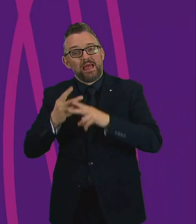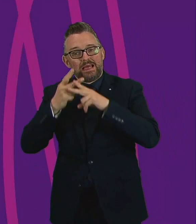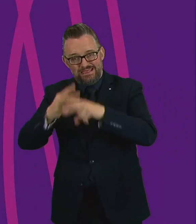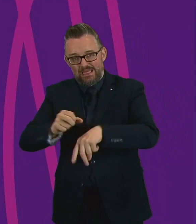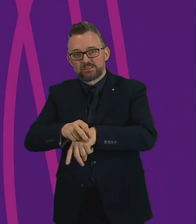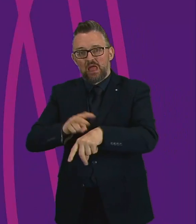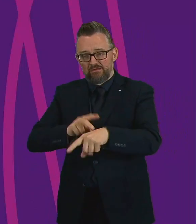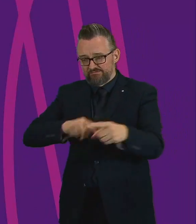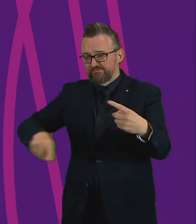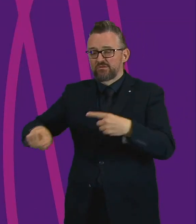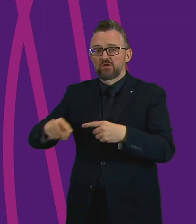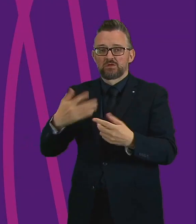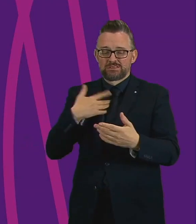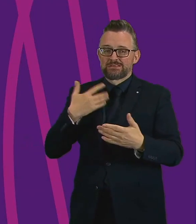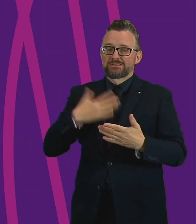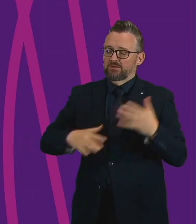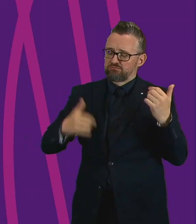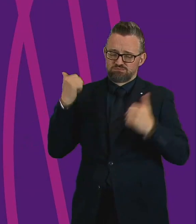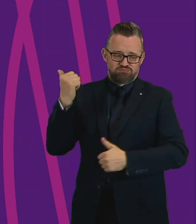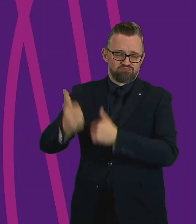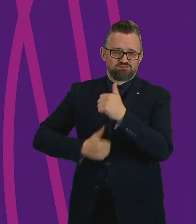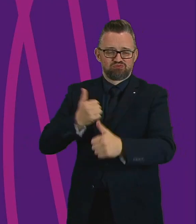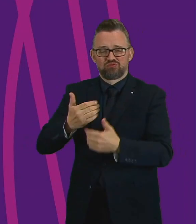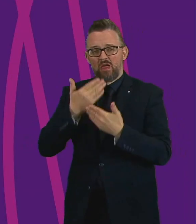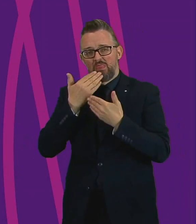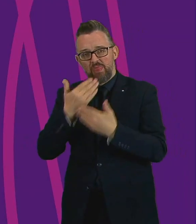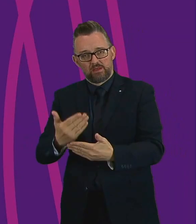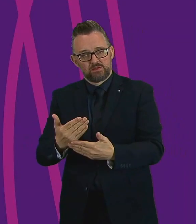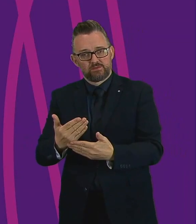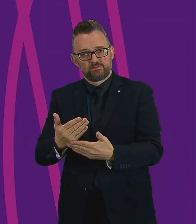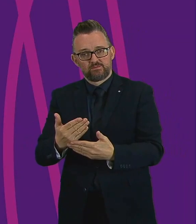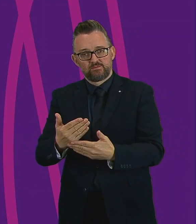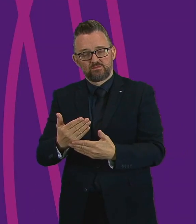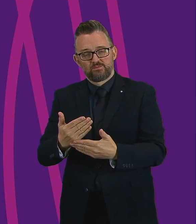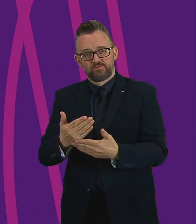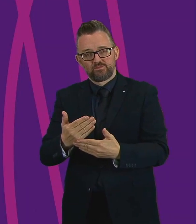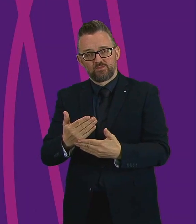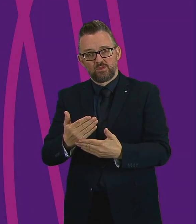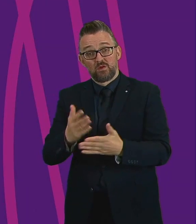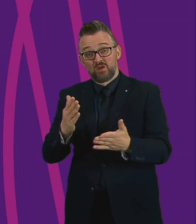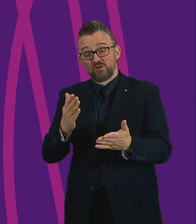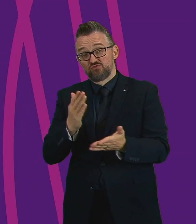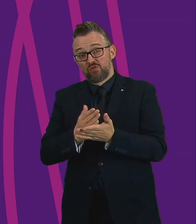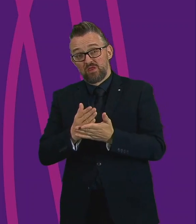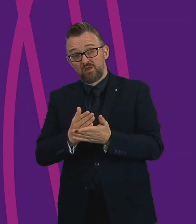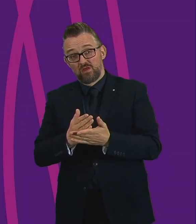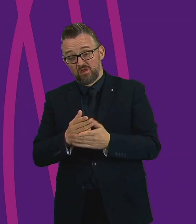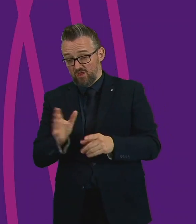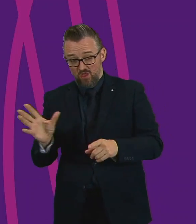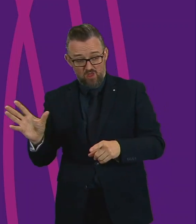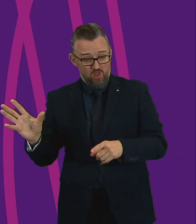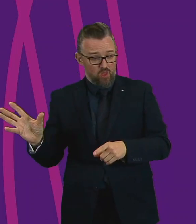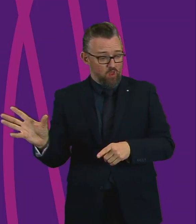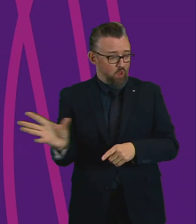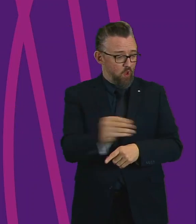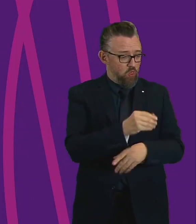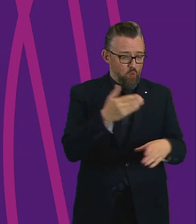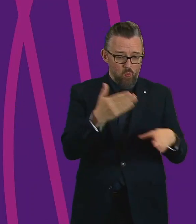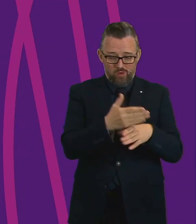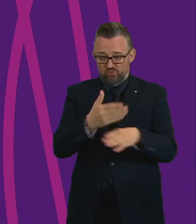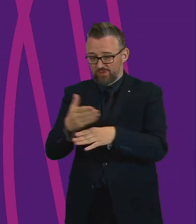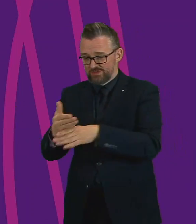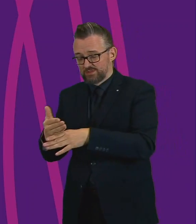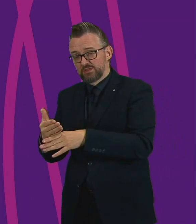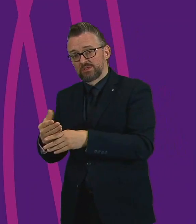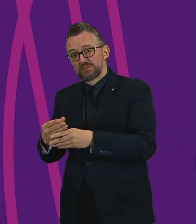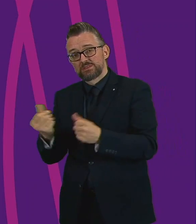staff all deserve recognition and thanks. And is it not ironic that amongst all these workers we have some of